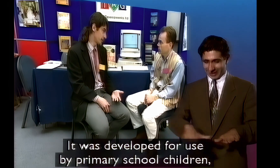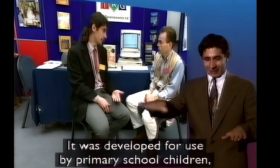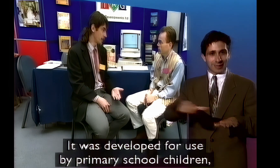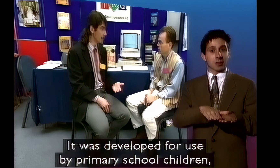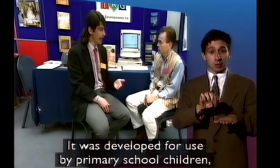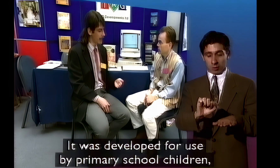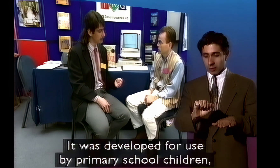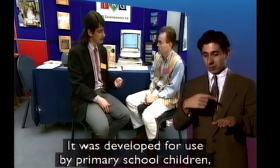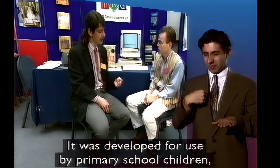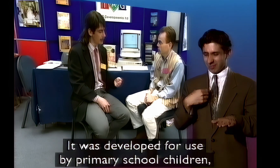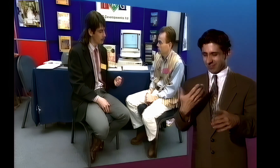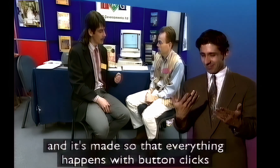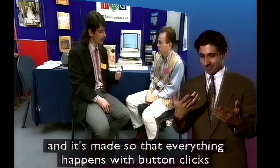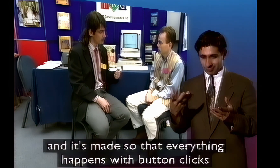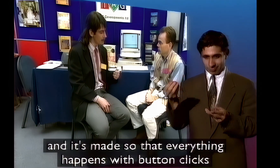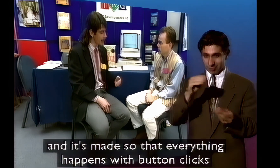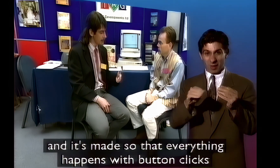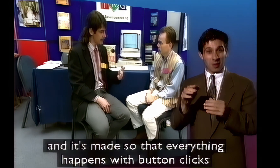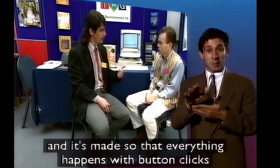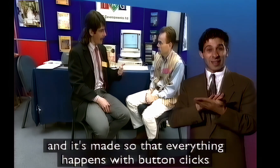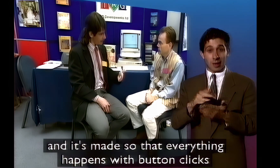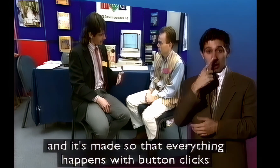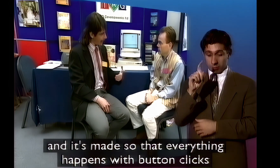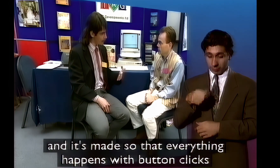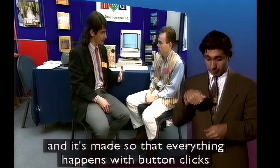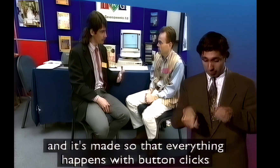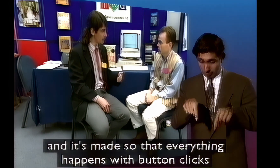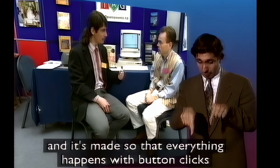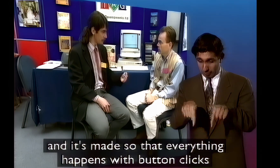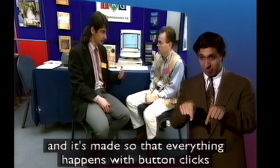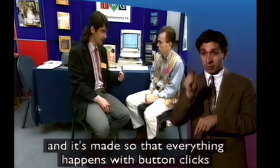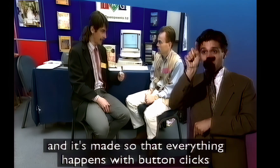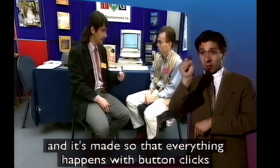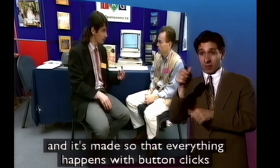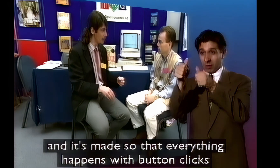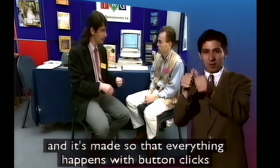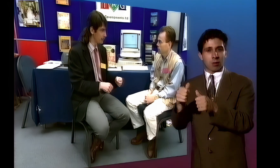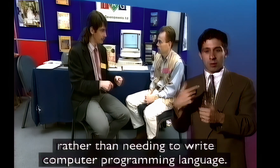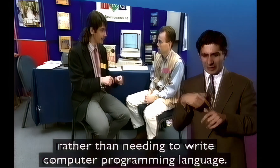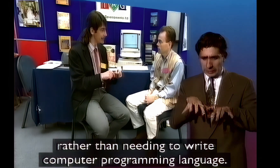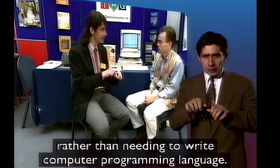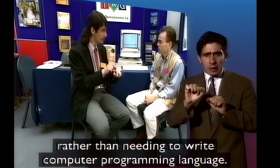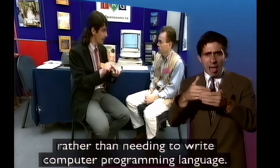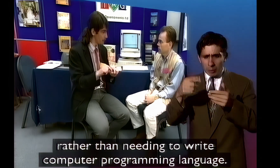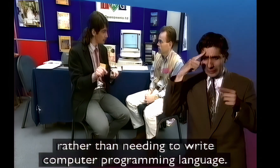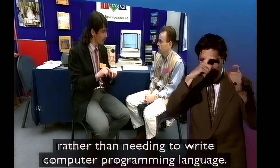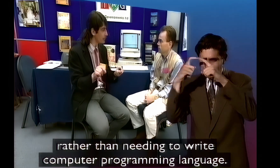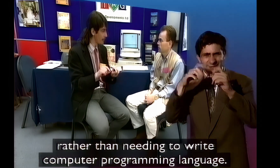children, and it's made so that everything happens with button clicks rather than needing to write computer programming